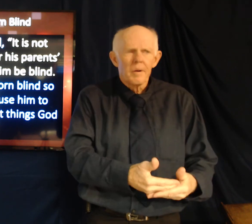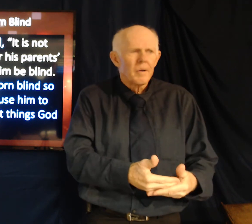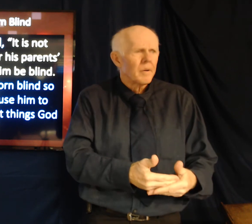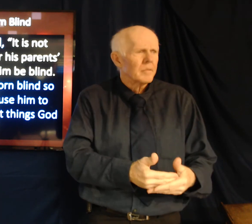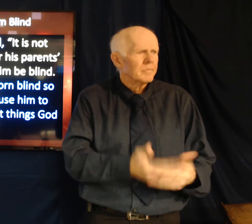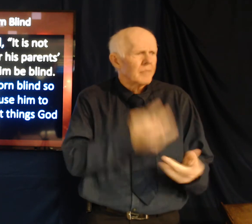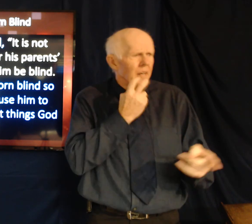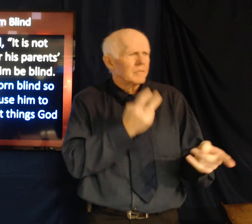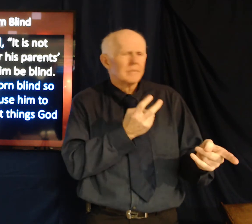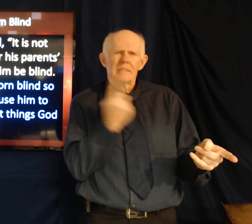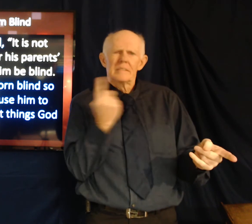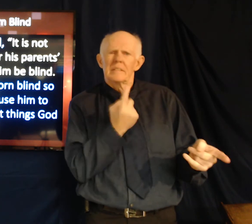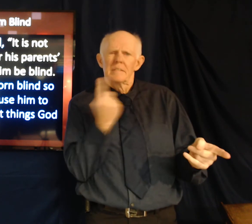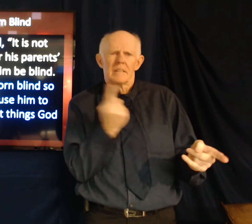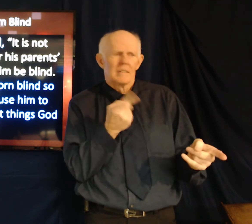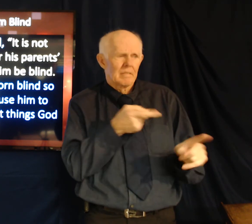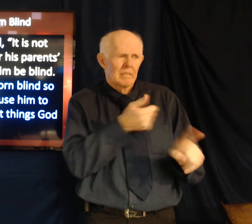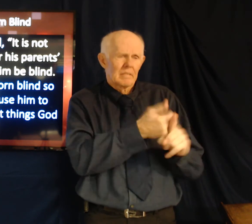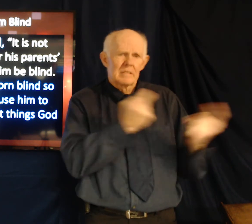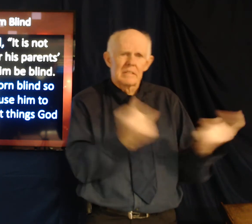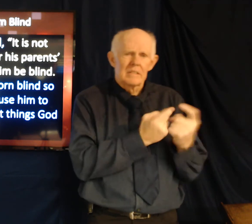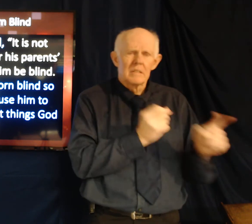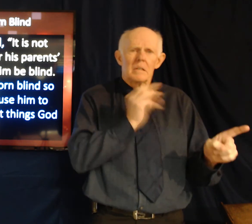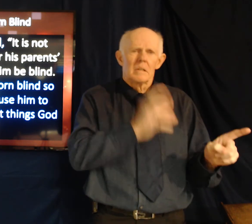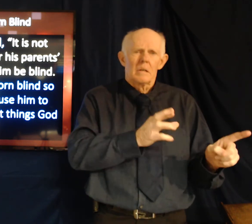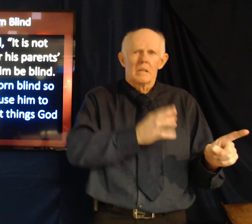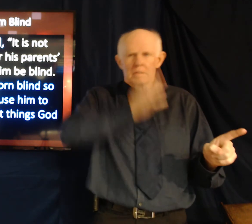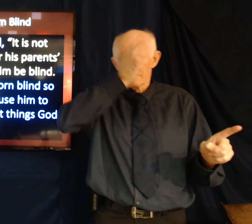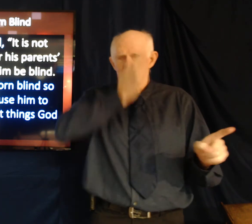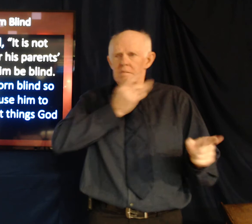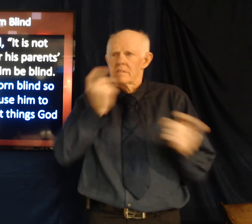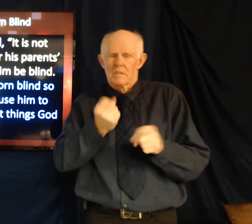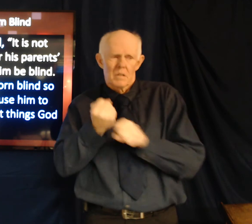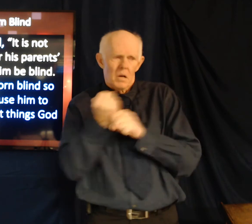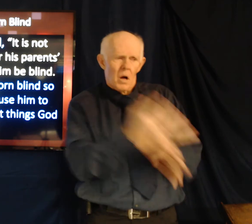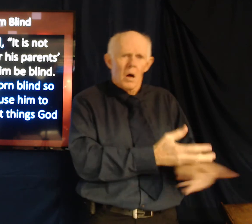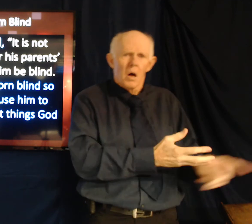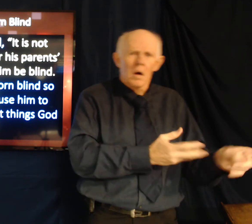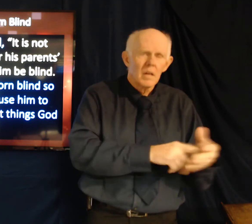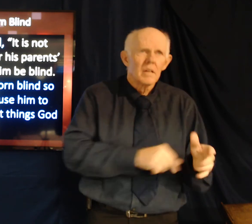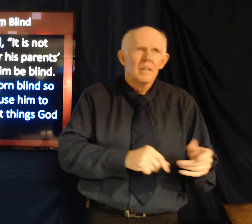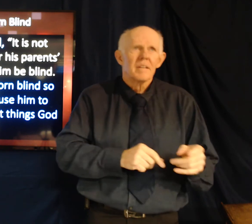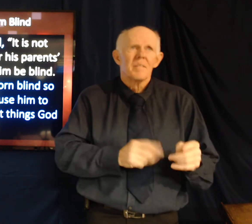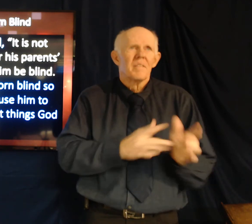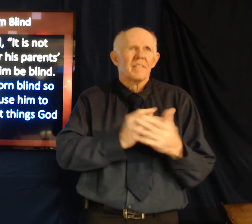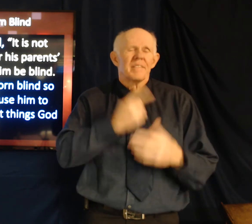since birth. He's been blind since birth. What caused his blindness?